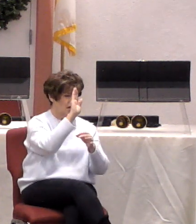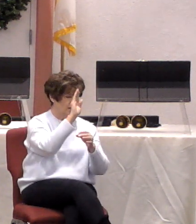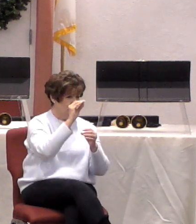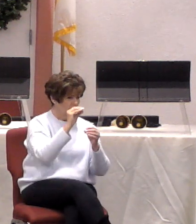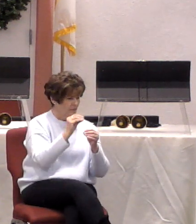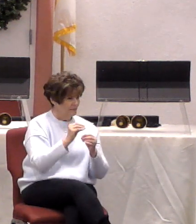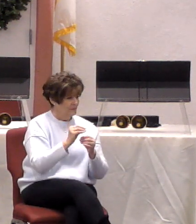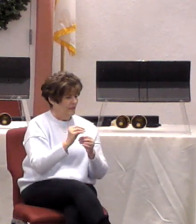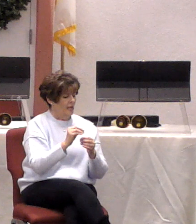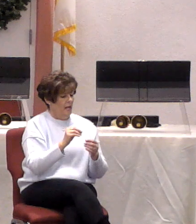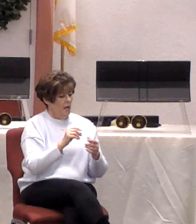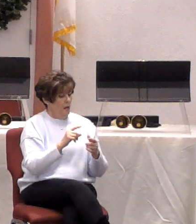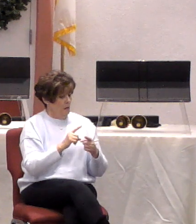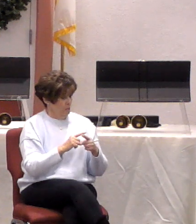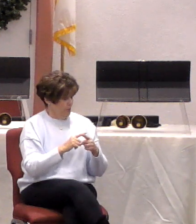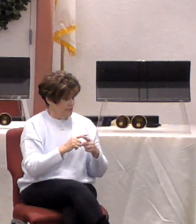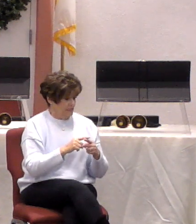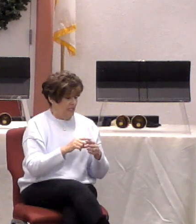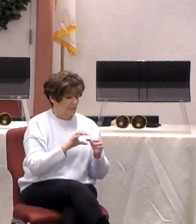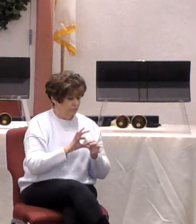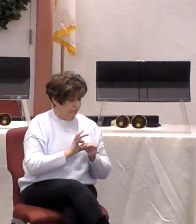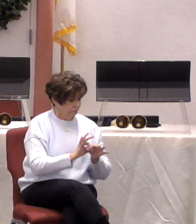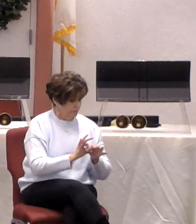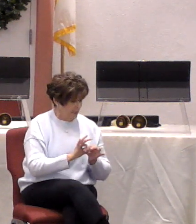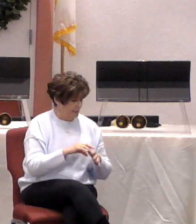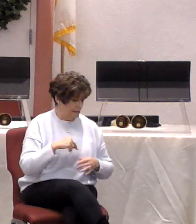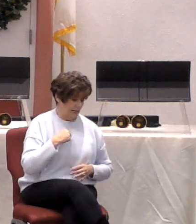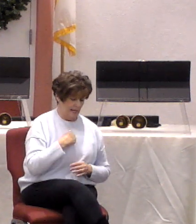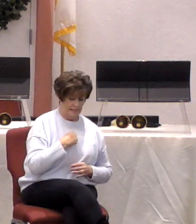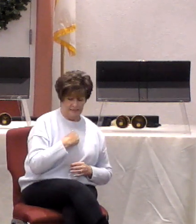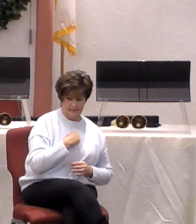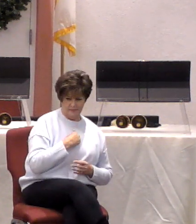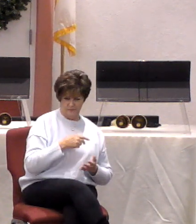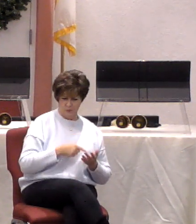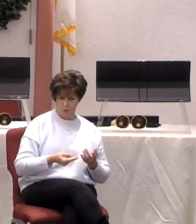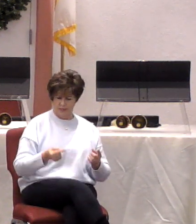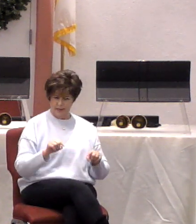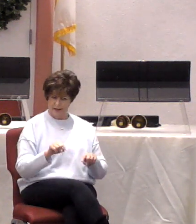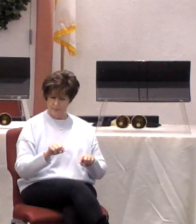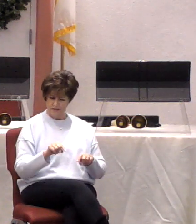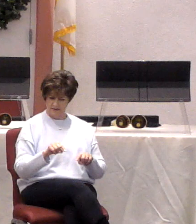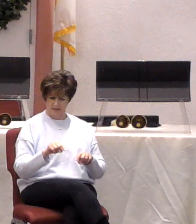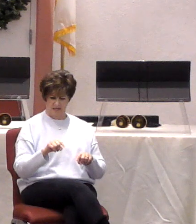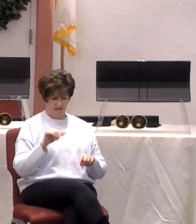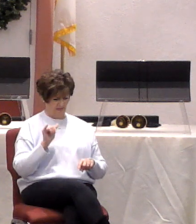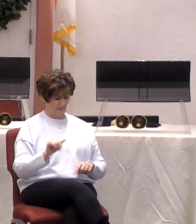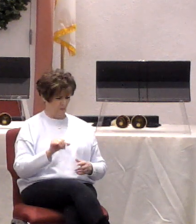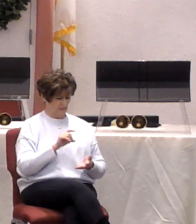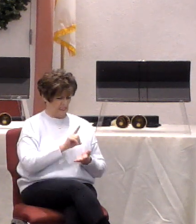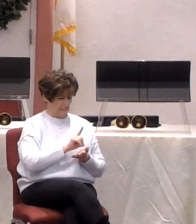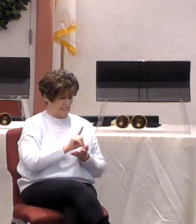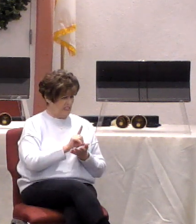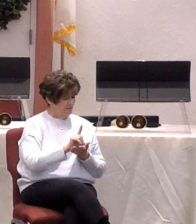different worlds. And in that sense, what happened there was a divinely chosen moment. The